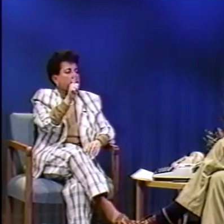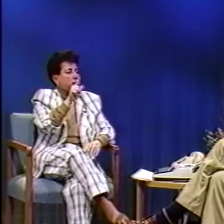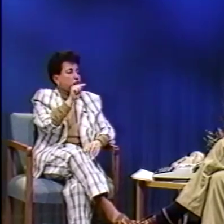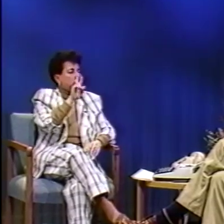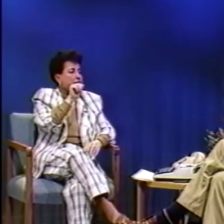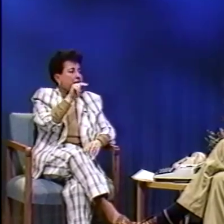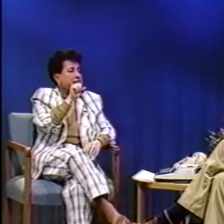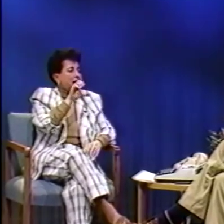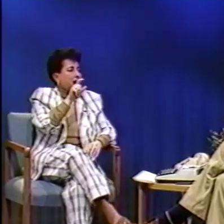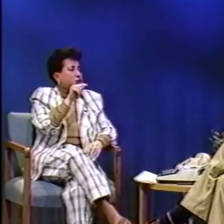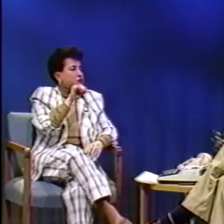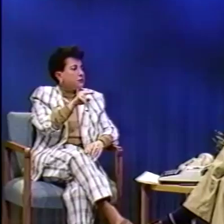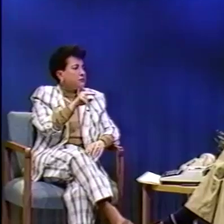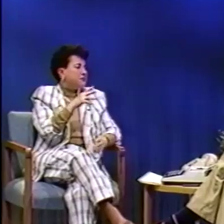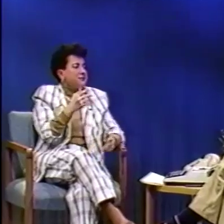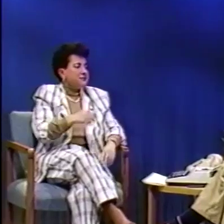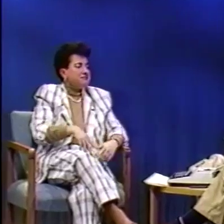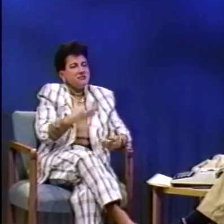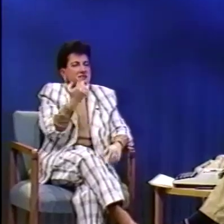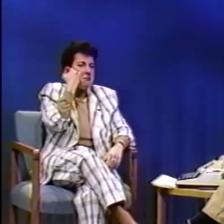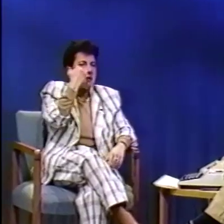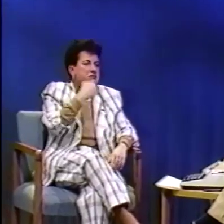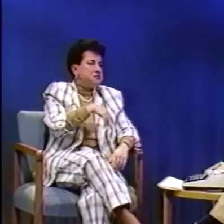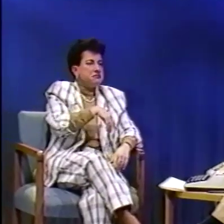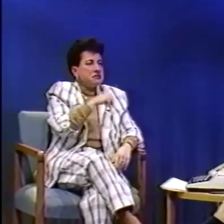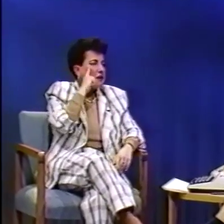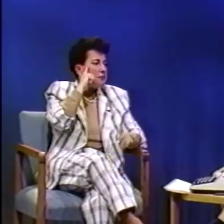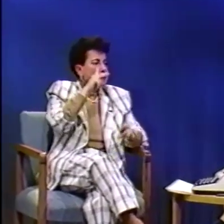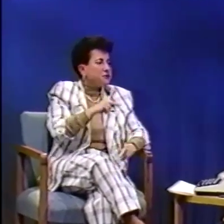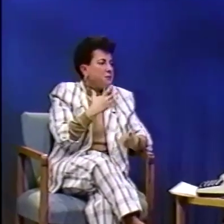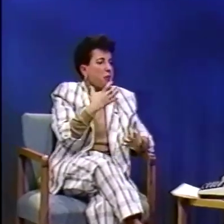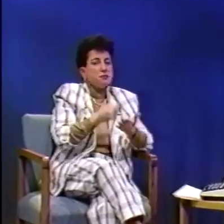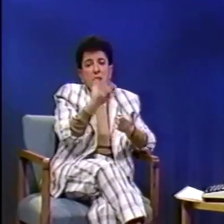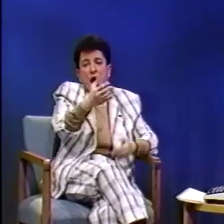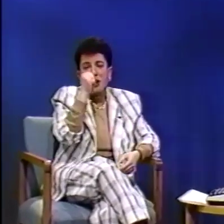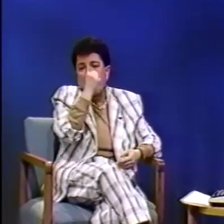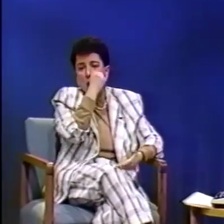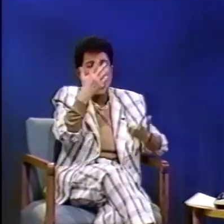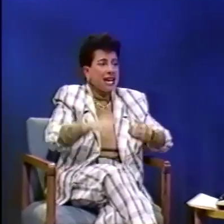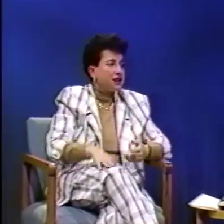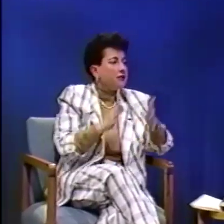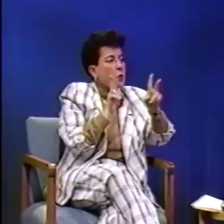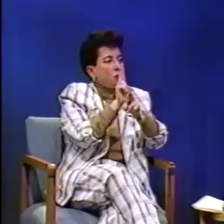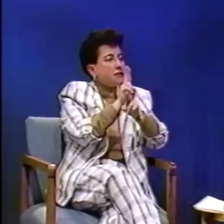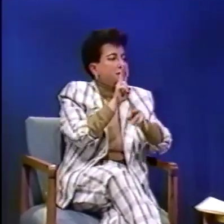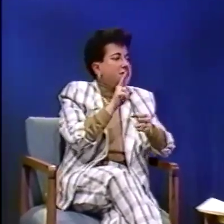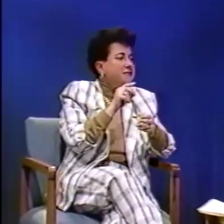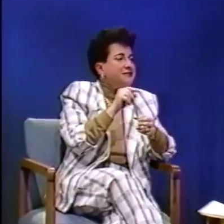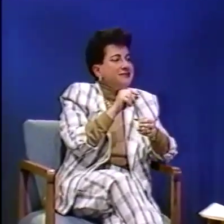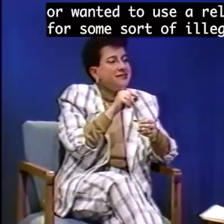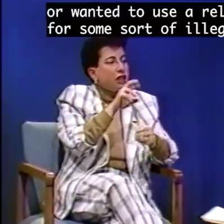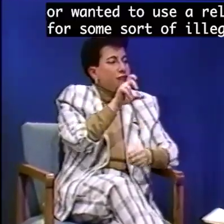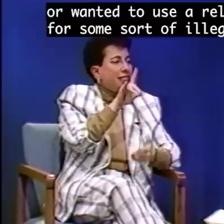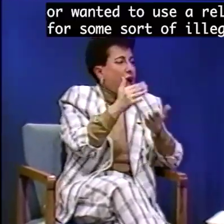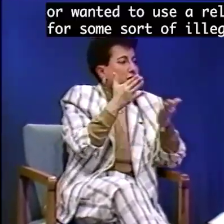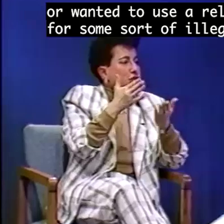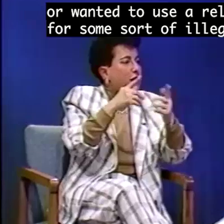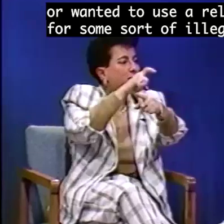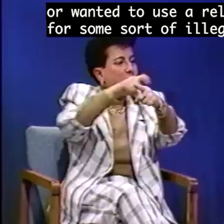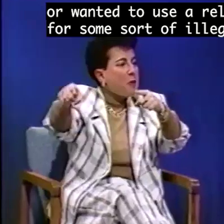if someone wanted to make an illegal transaction, say, for example, a person wanted to buy cocaine or wanted to